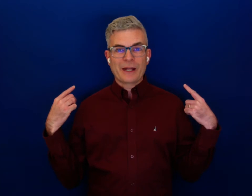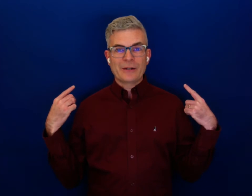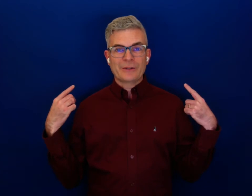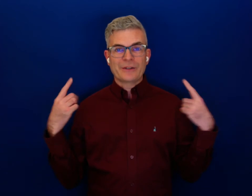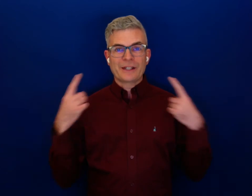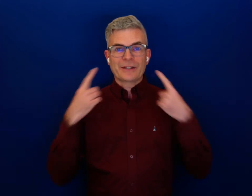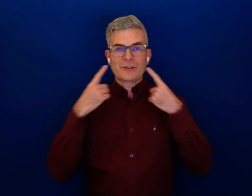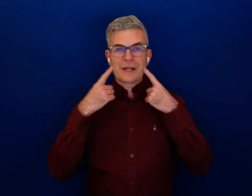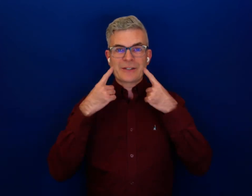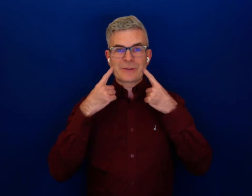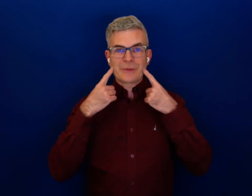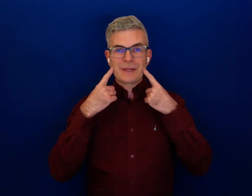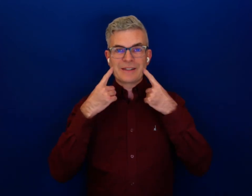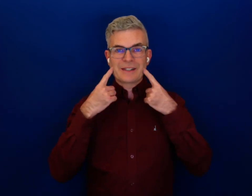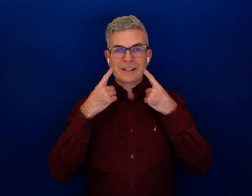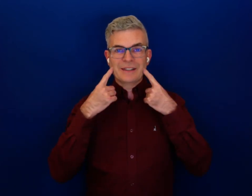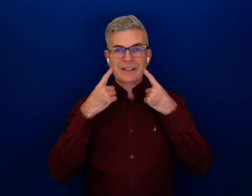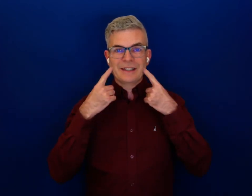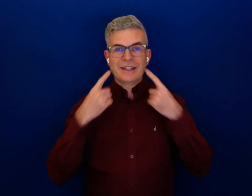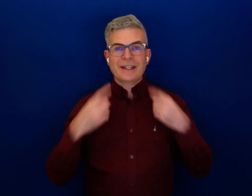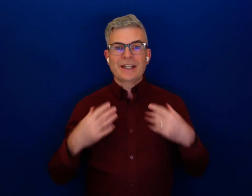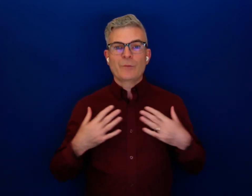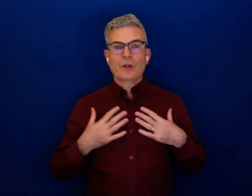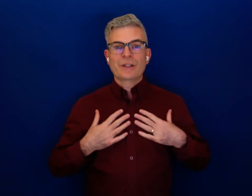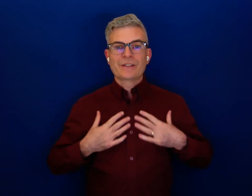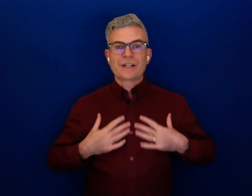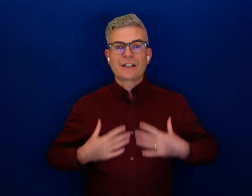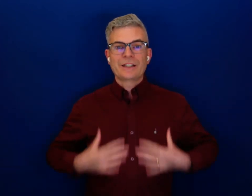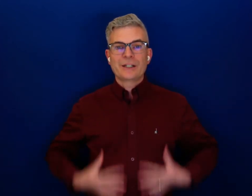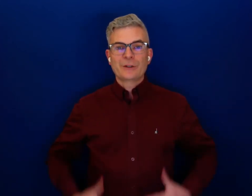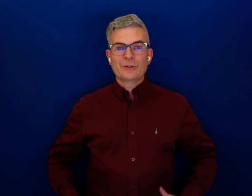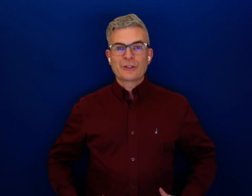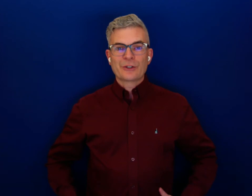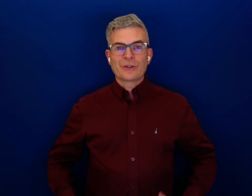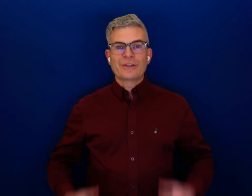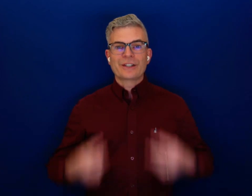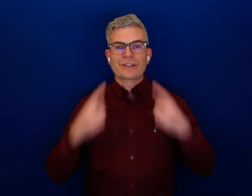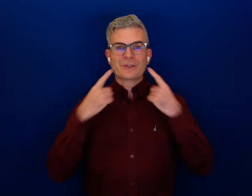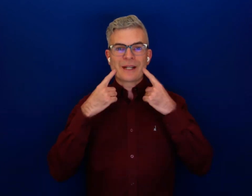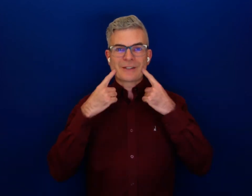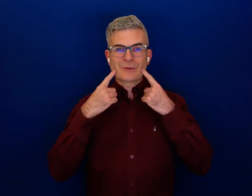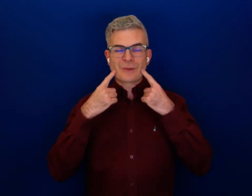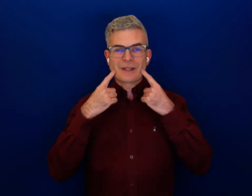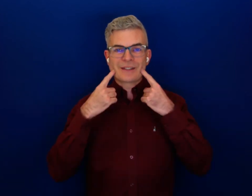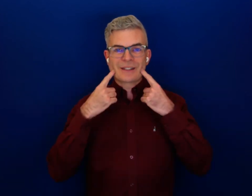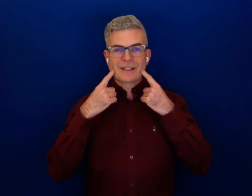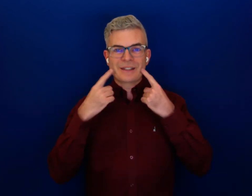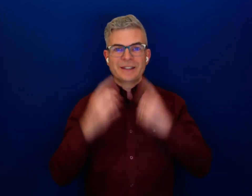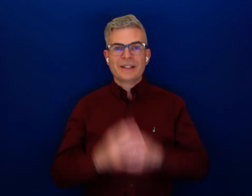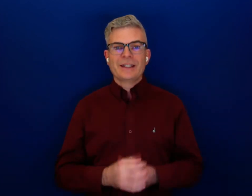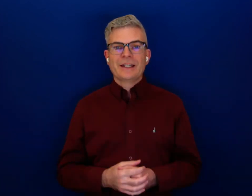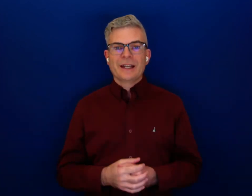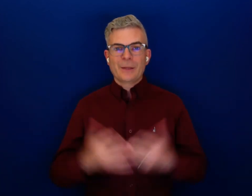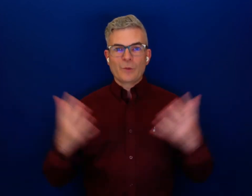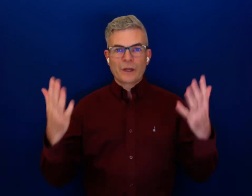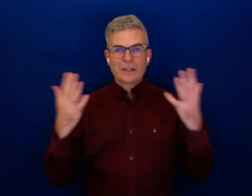background that contrasts with my skin, and I'm wearing a solid colored shirt that contrasts with my skin. I'm well